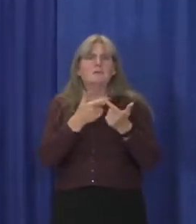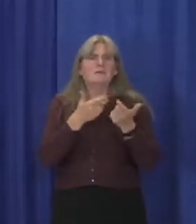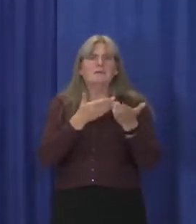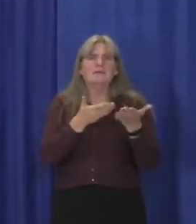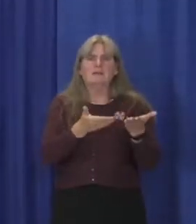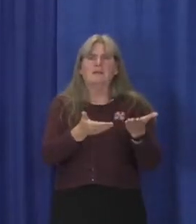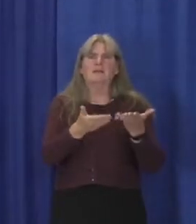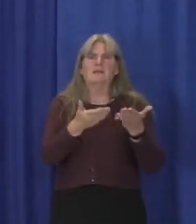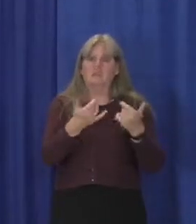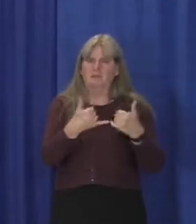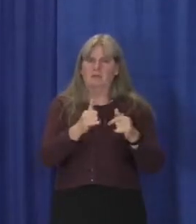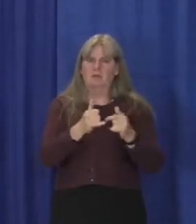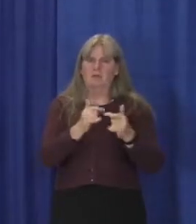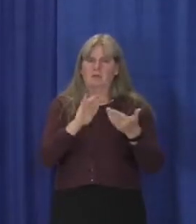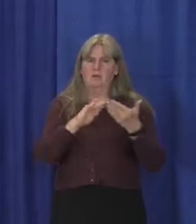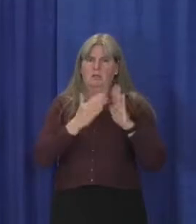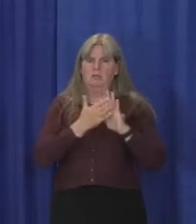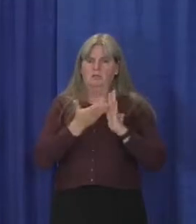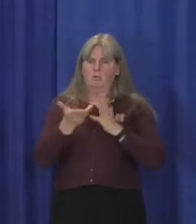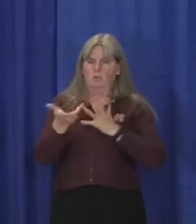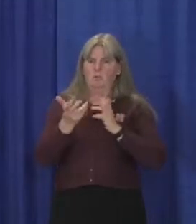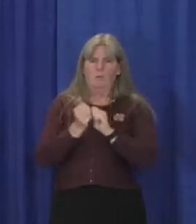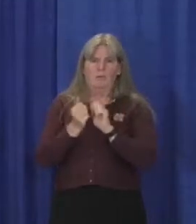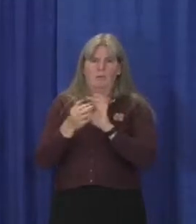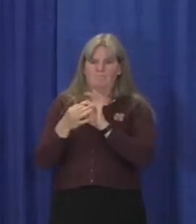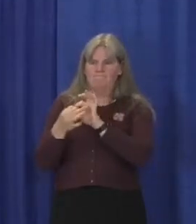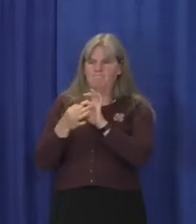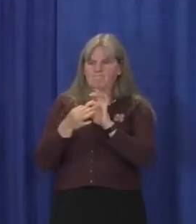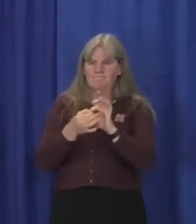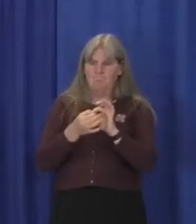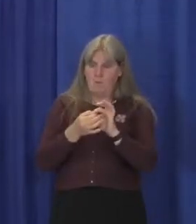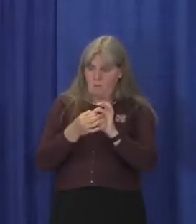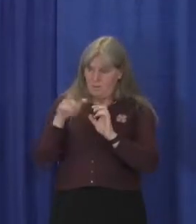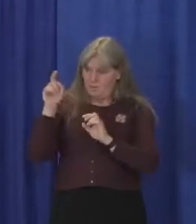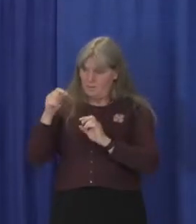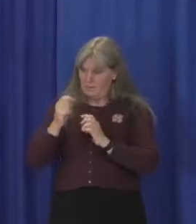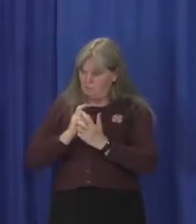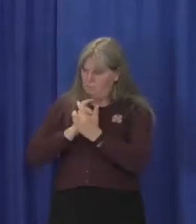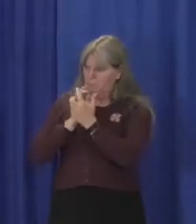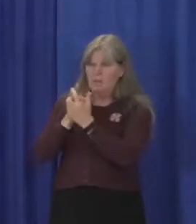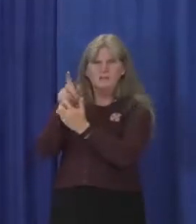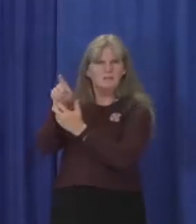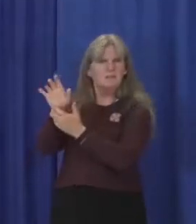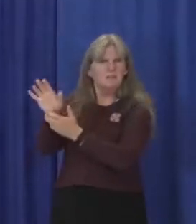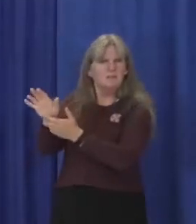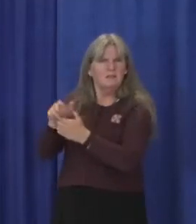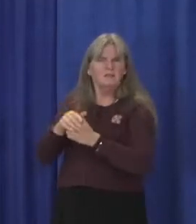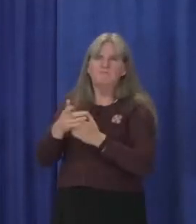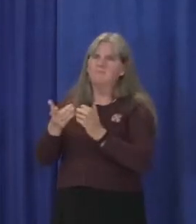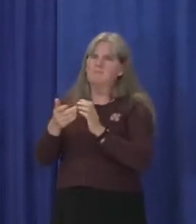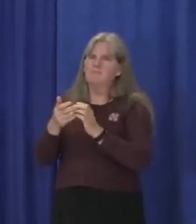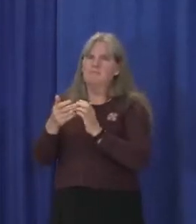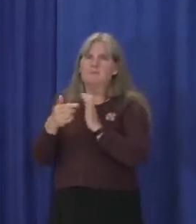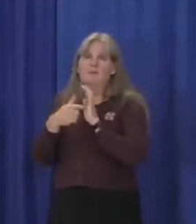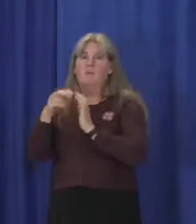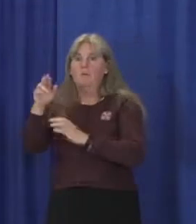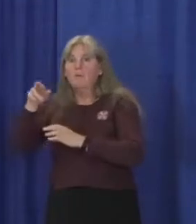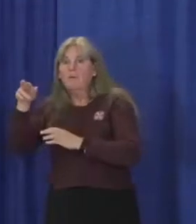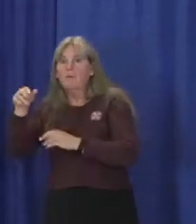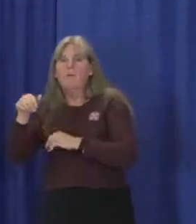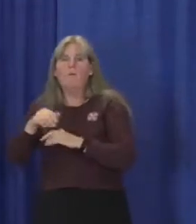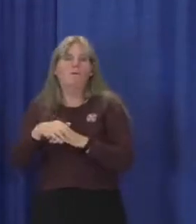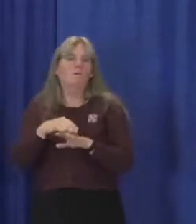and continue to work with the community to ensure that those community needs are met. Whether it's Ross River,